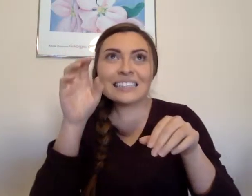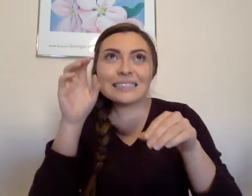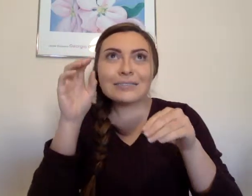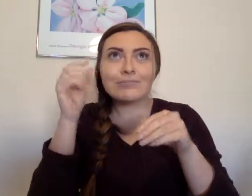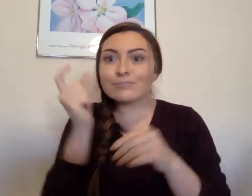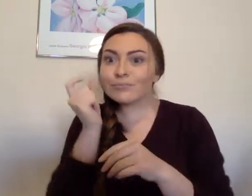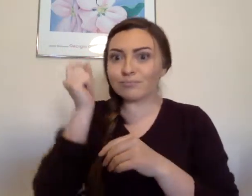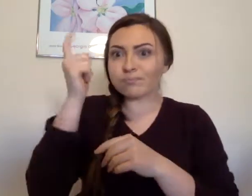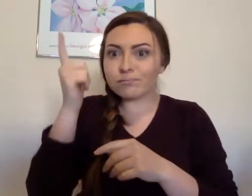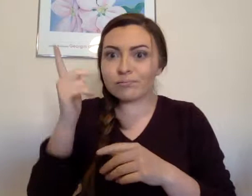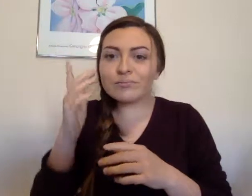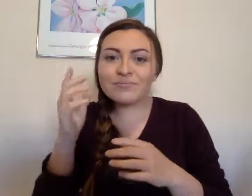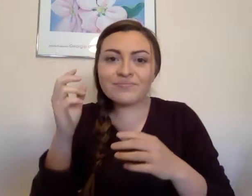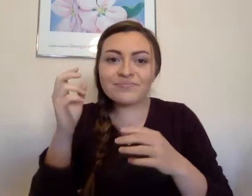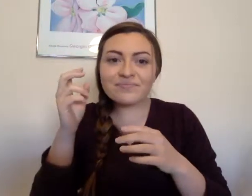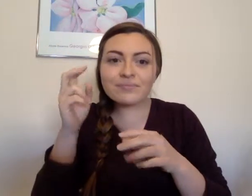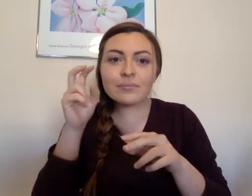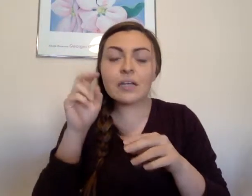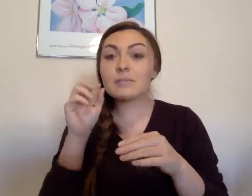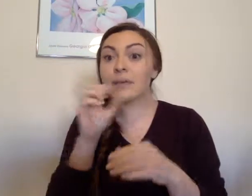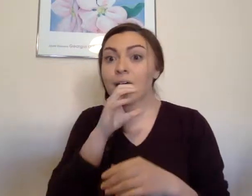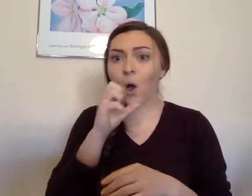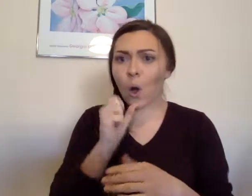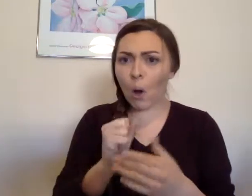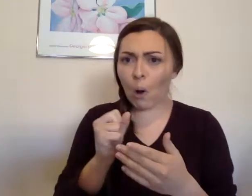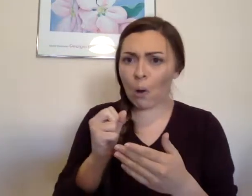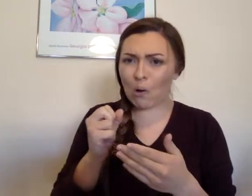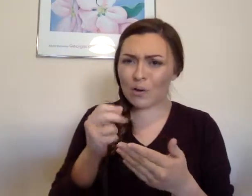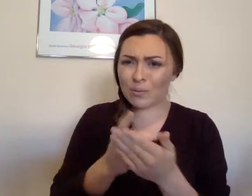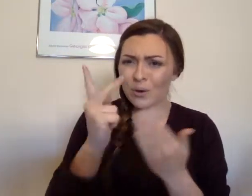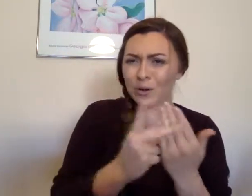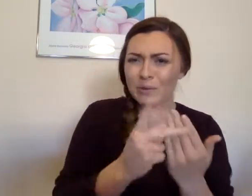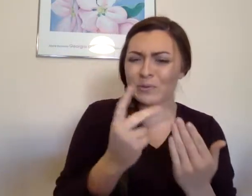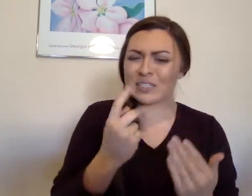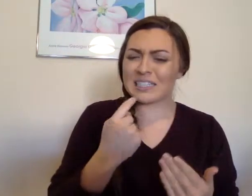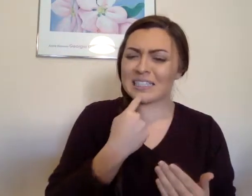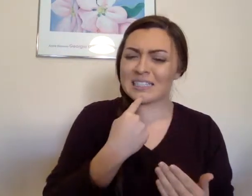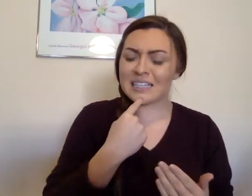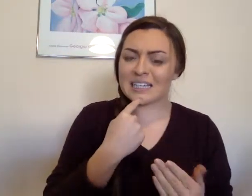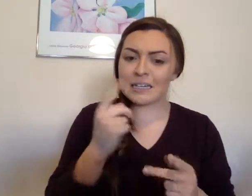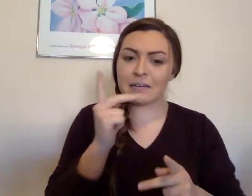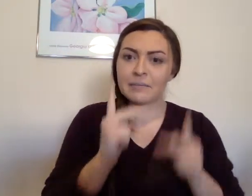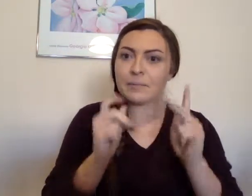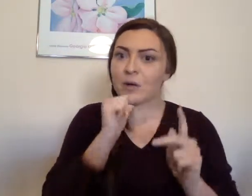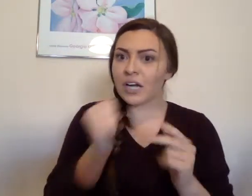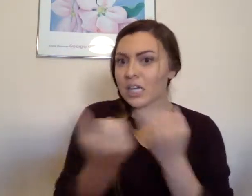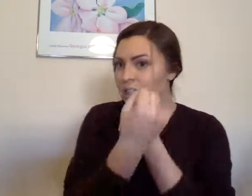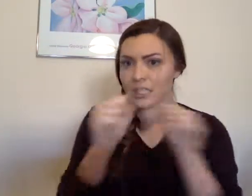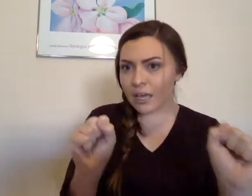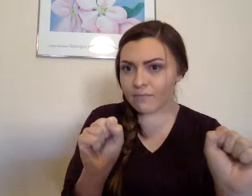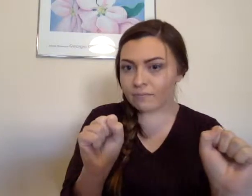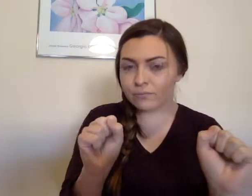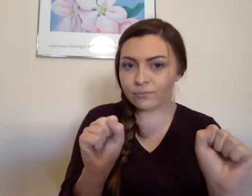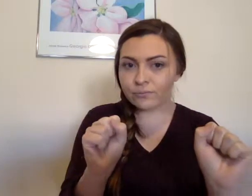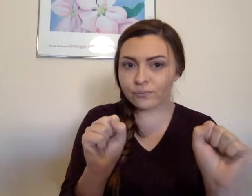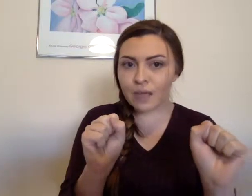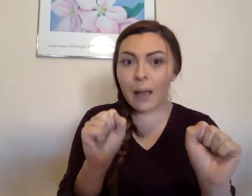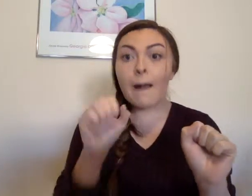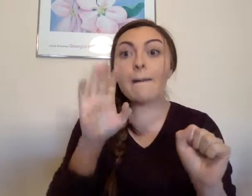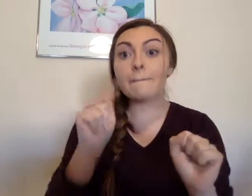head. Because my old program was saying people are unsafe. But I was choosing to send a